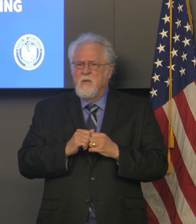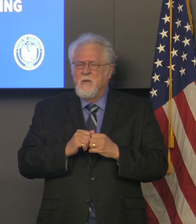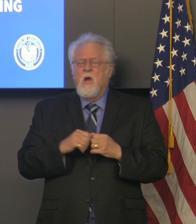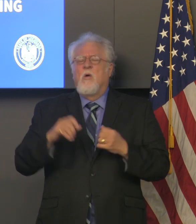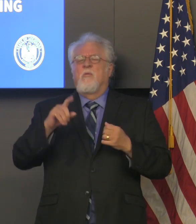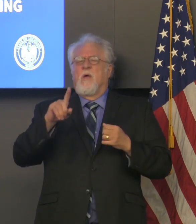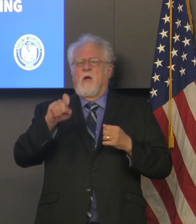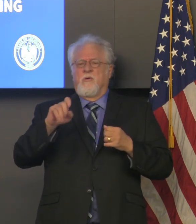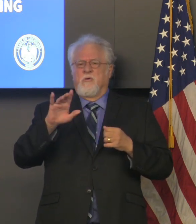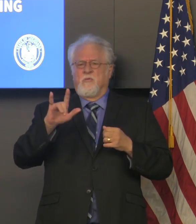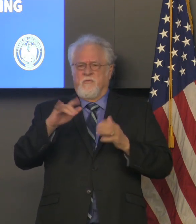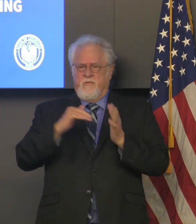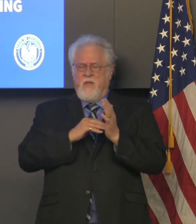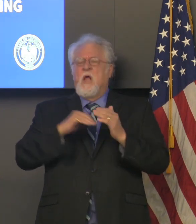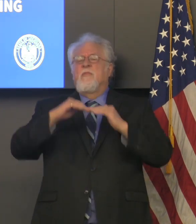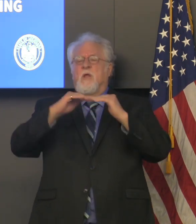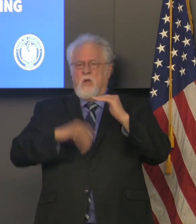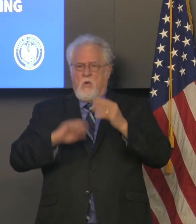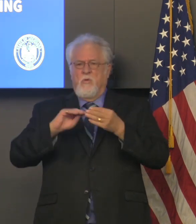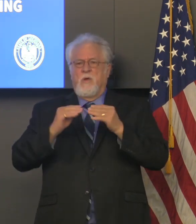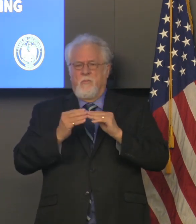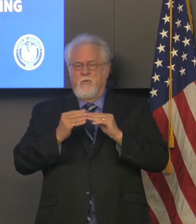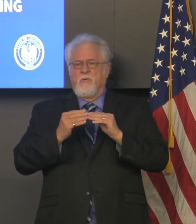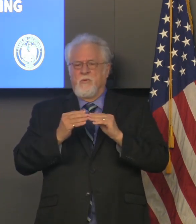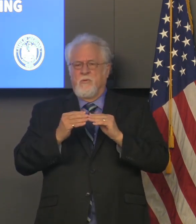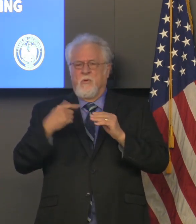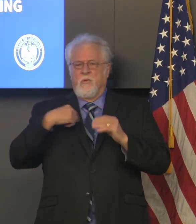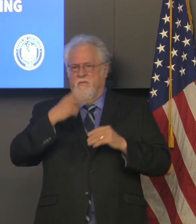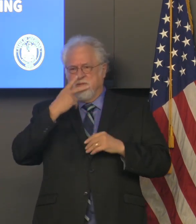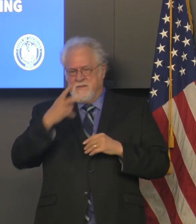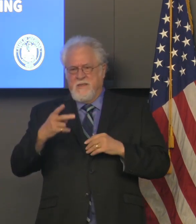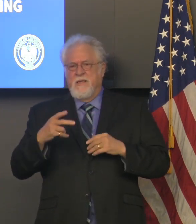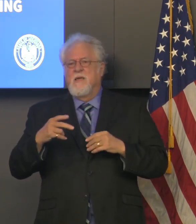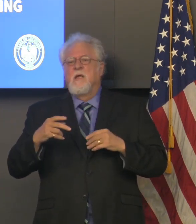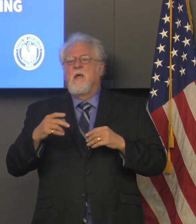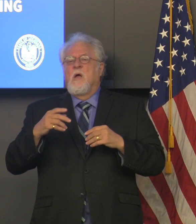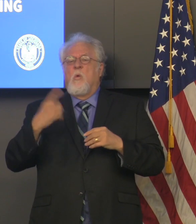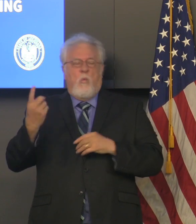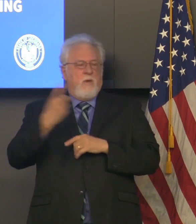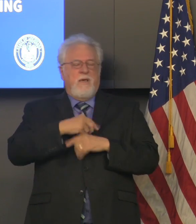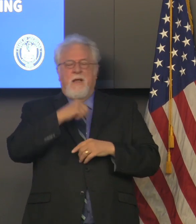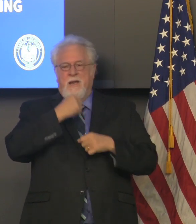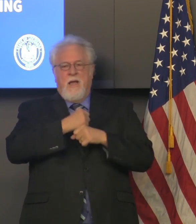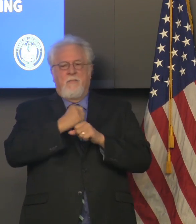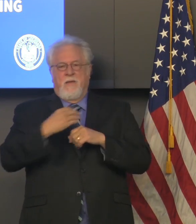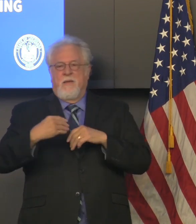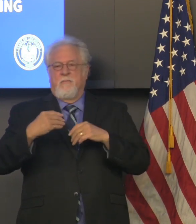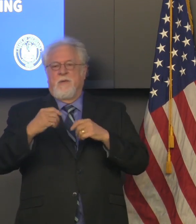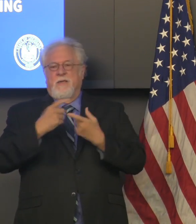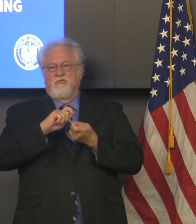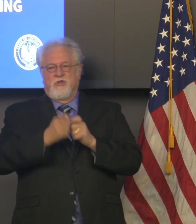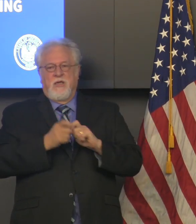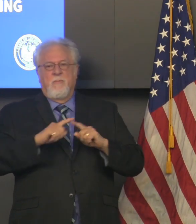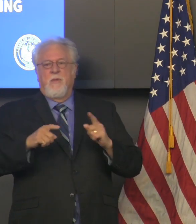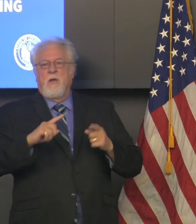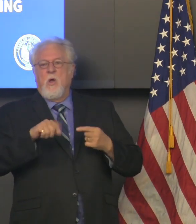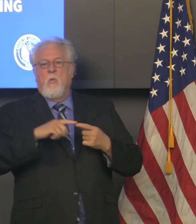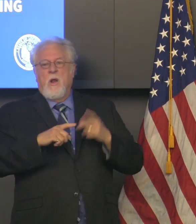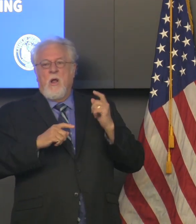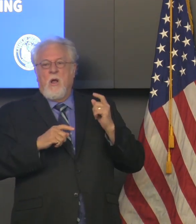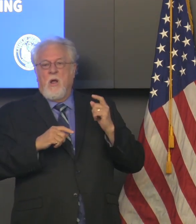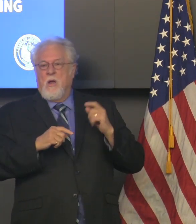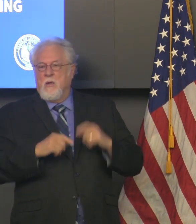about 3 weeks. I know obviously one day doesn't make a whole lot of change on its face, but we also saw. What do you make of it when we also saw